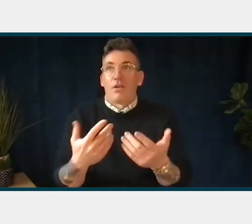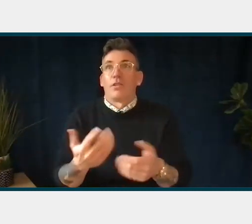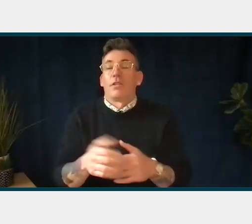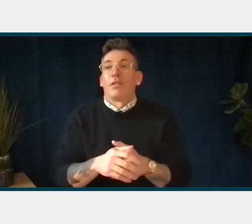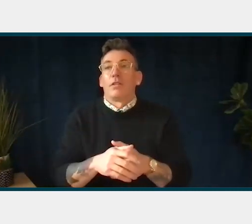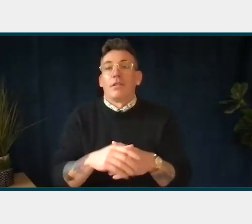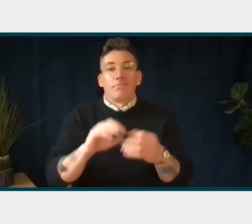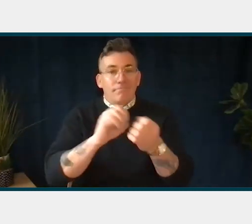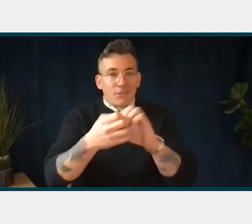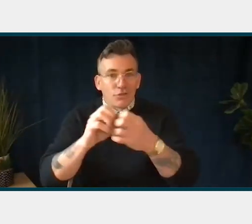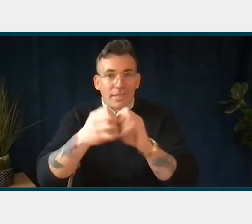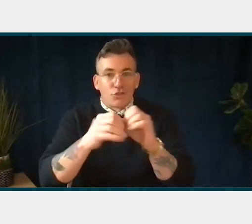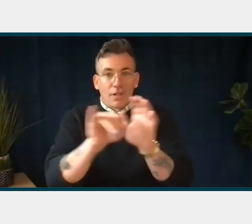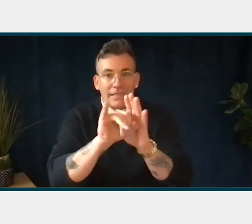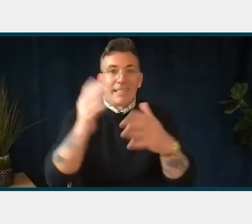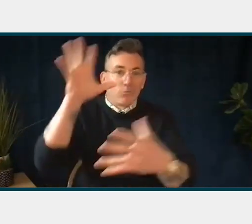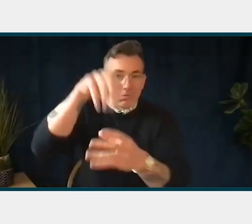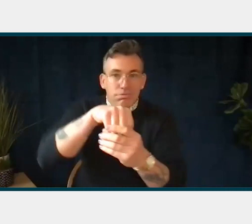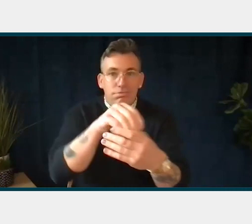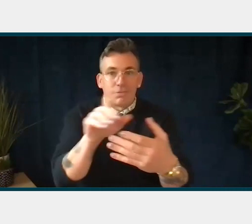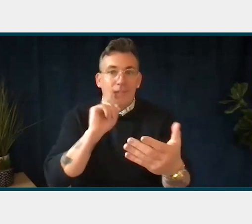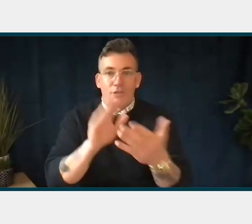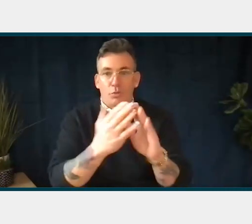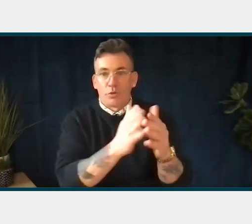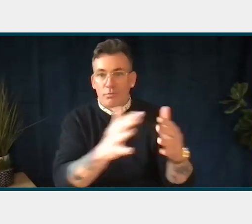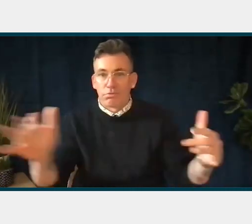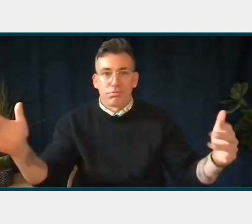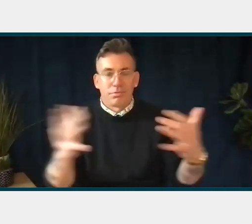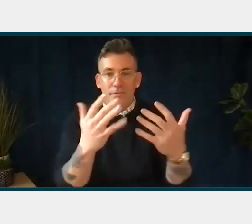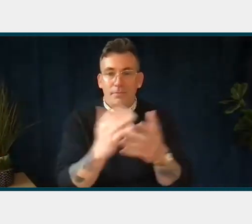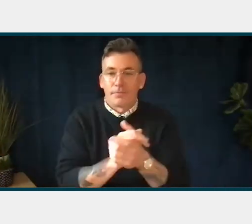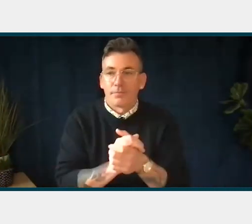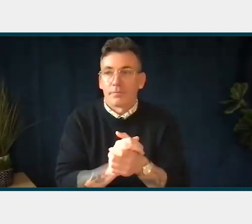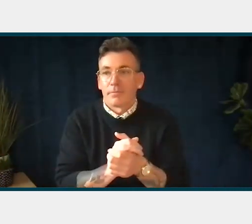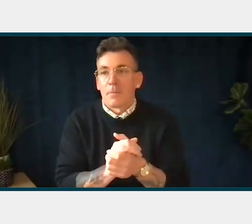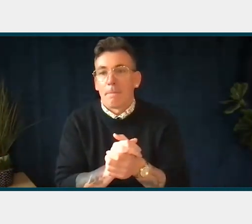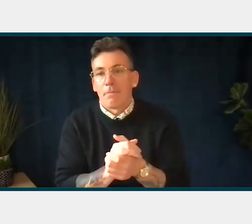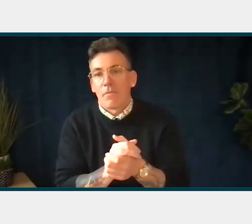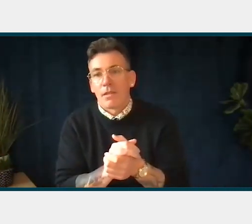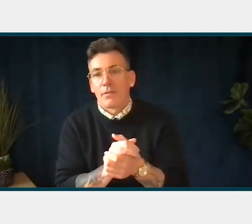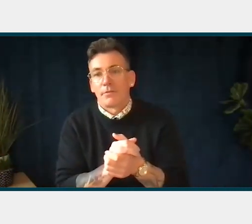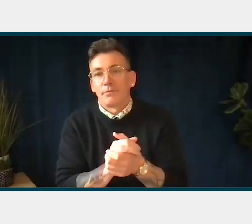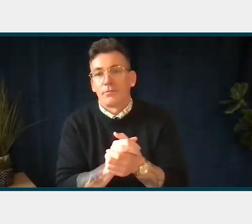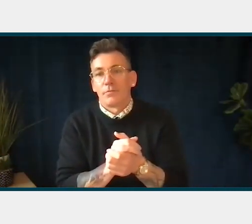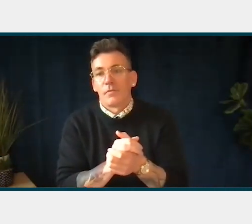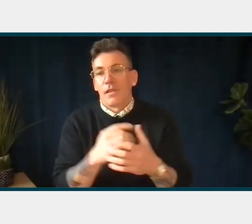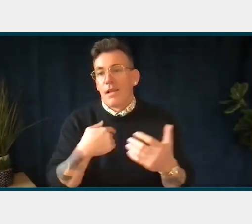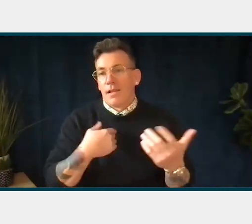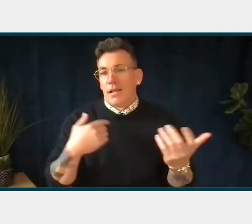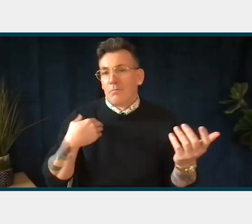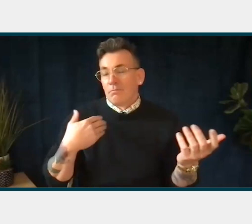We cannot process deaf identities without also talking about intersectional identities that fall within the spectrum of the deaf community.